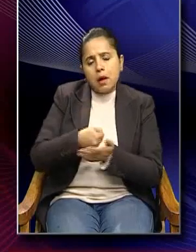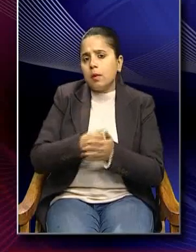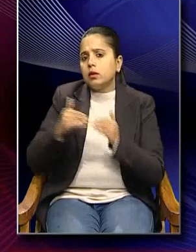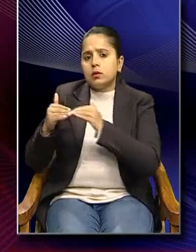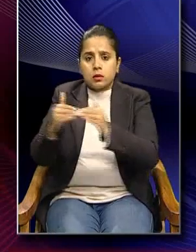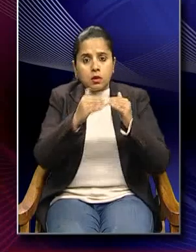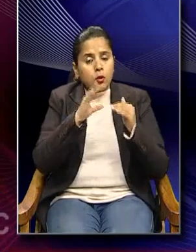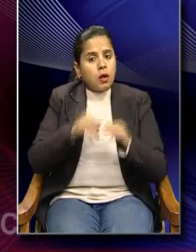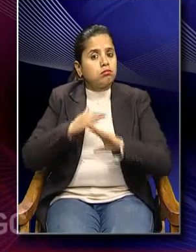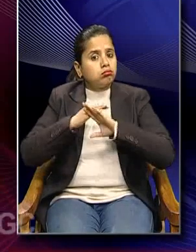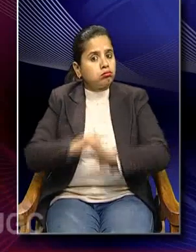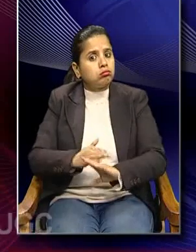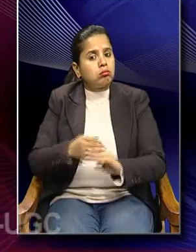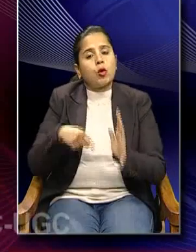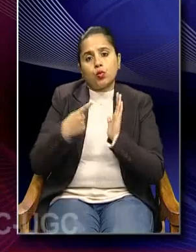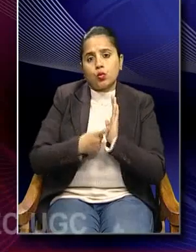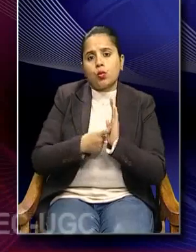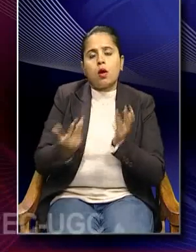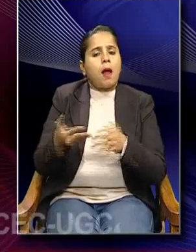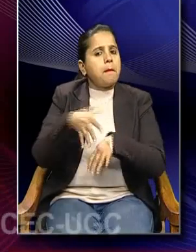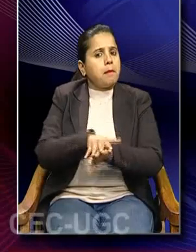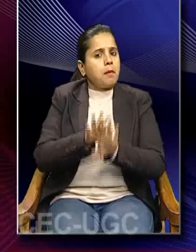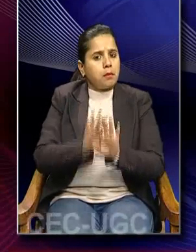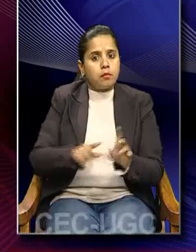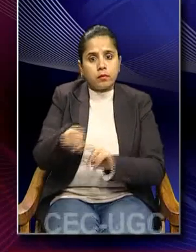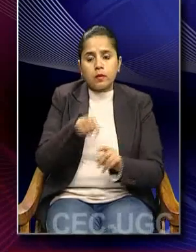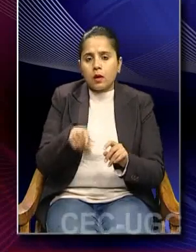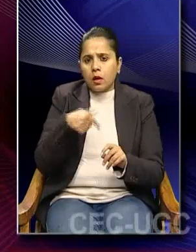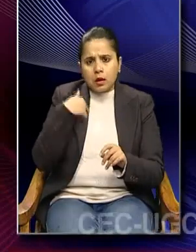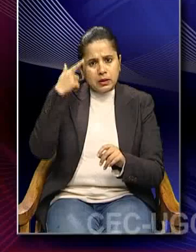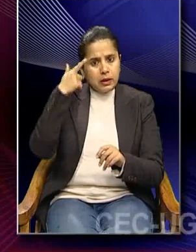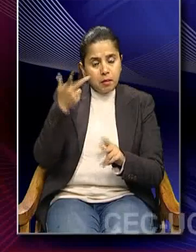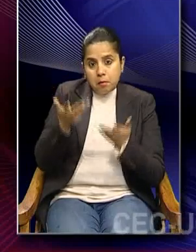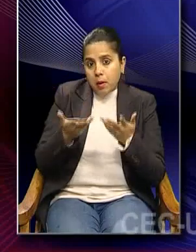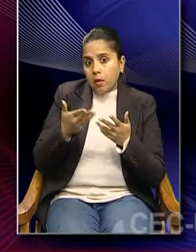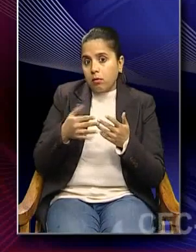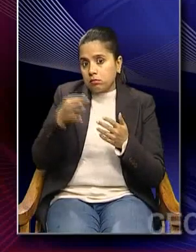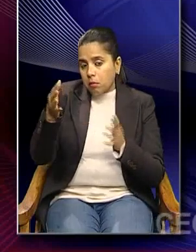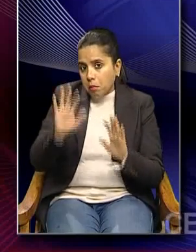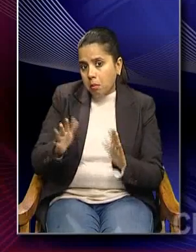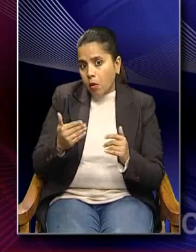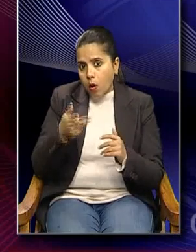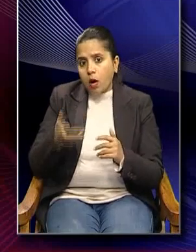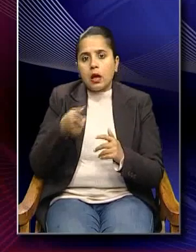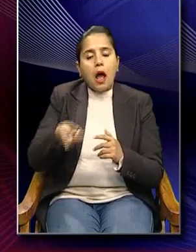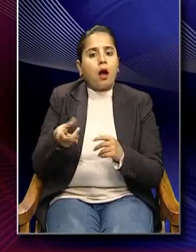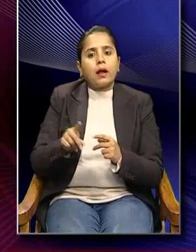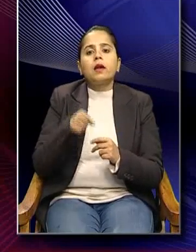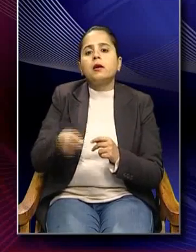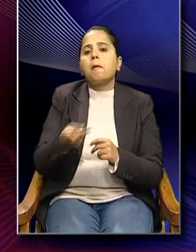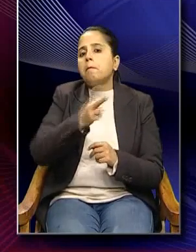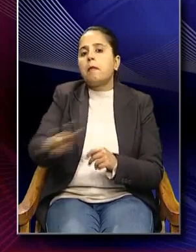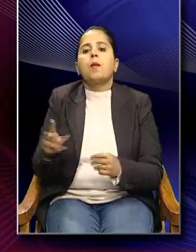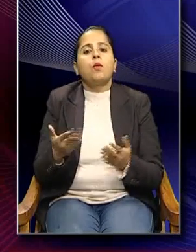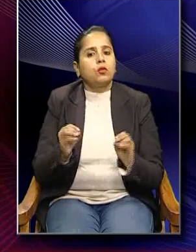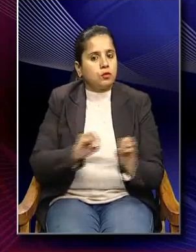precautionary principle, they apply when there is an uncertainty and as well as irreversibility when it